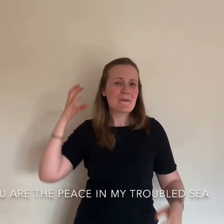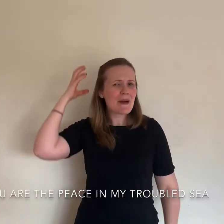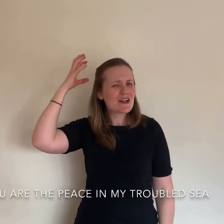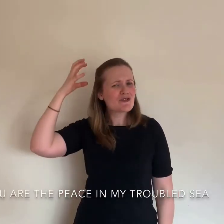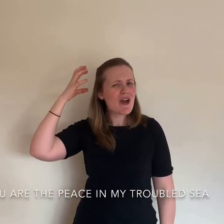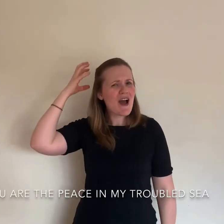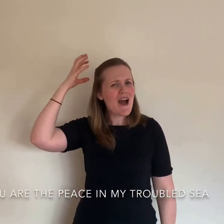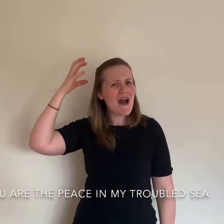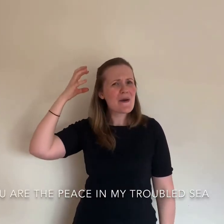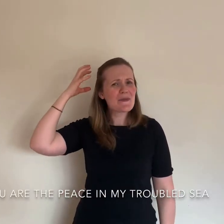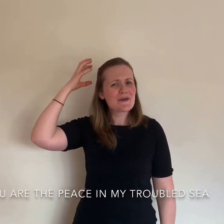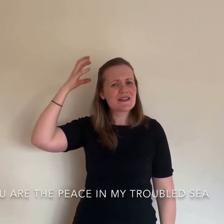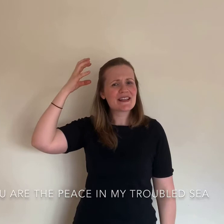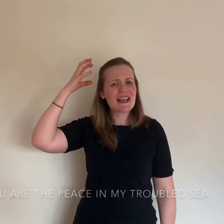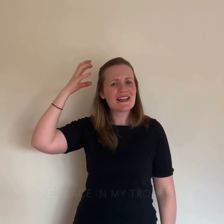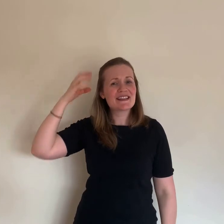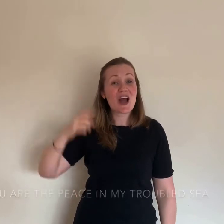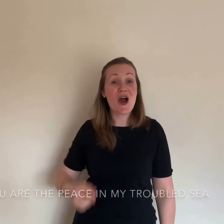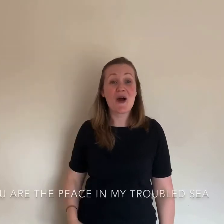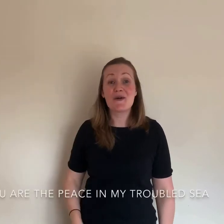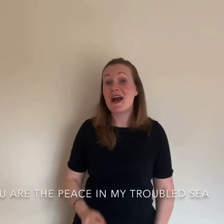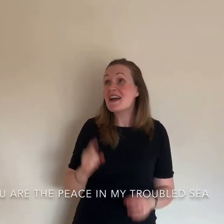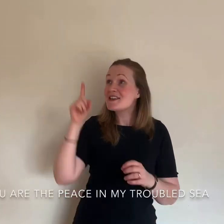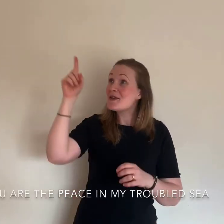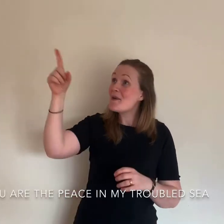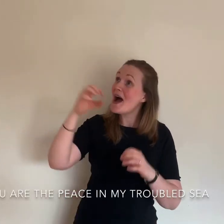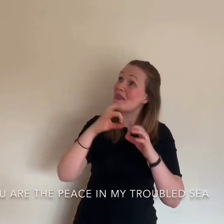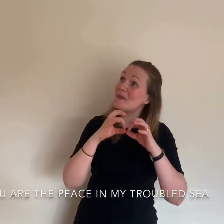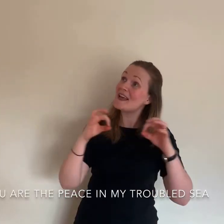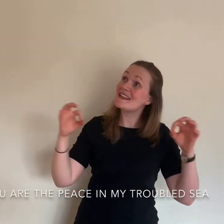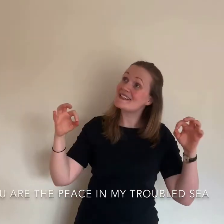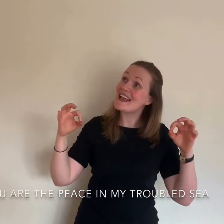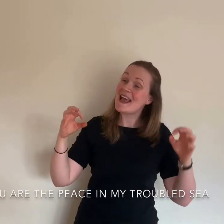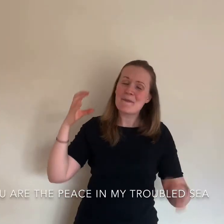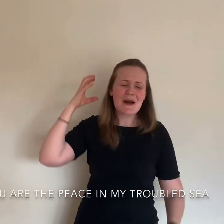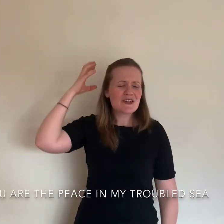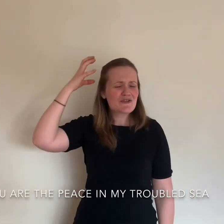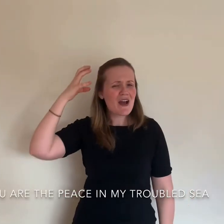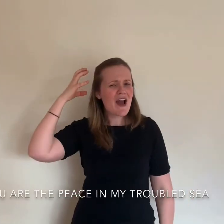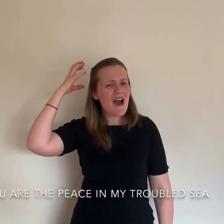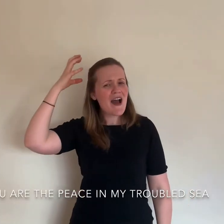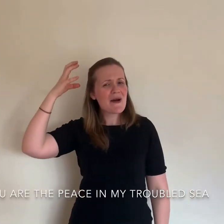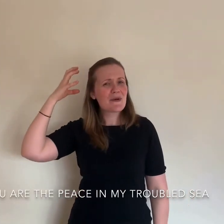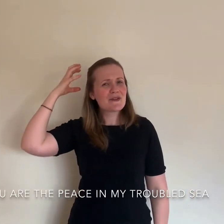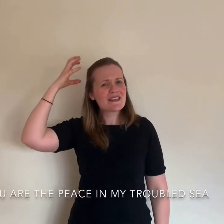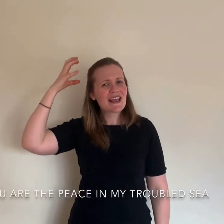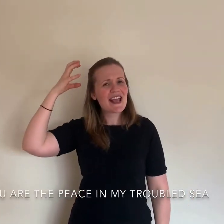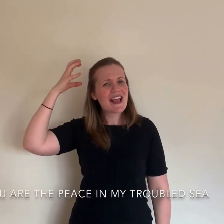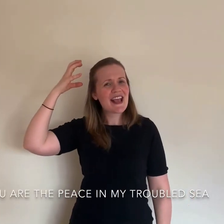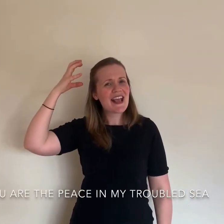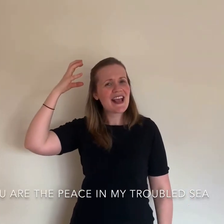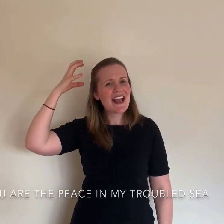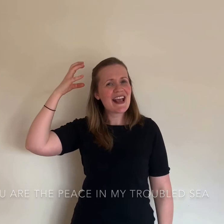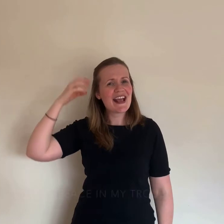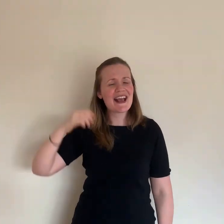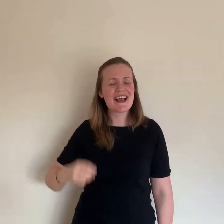my troubled sea. Whoa, you are the peace in my troubled sea.